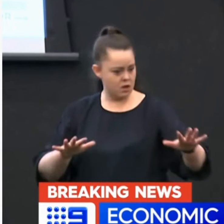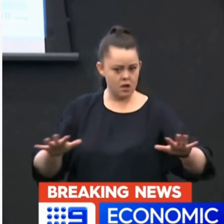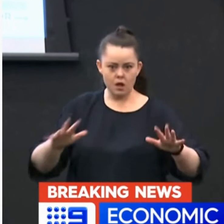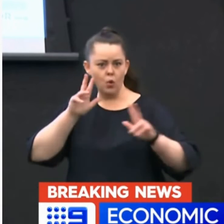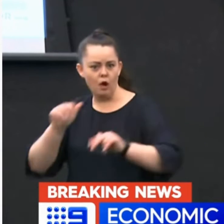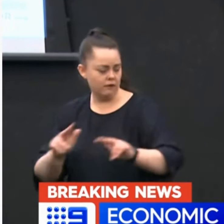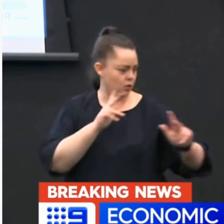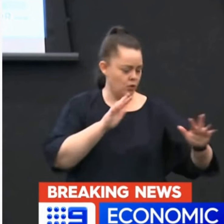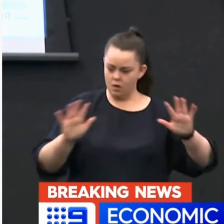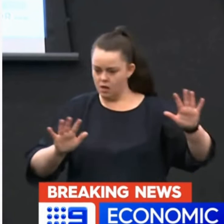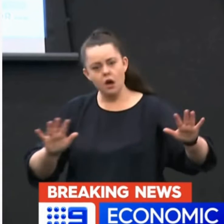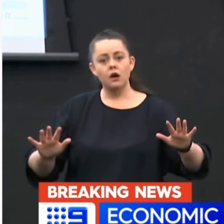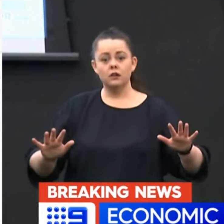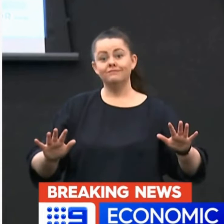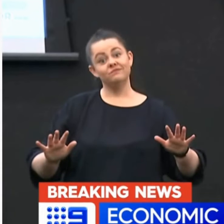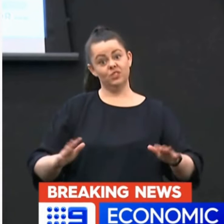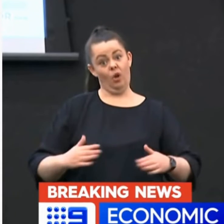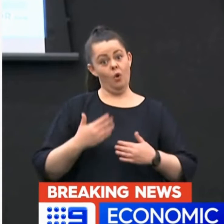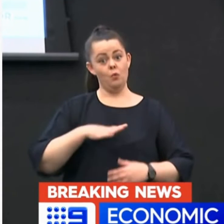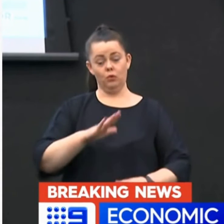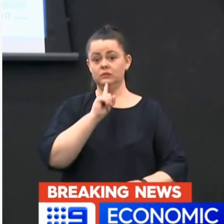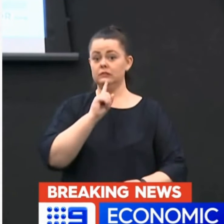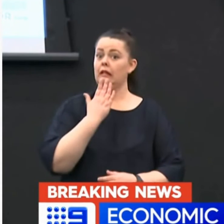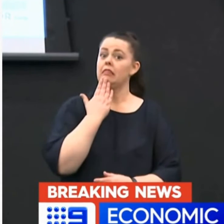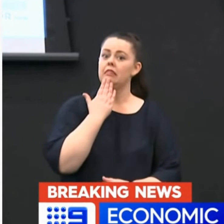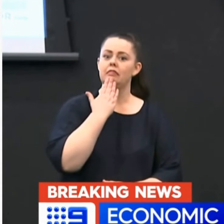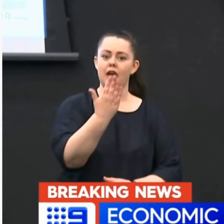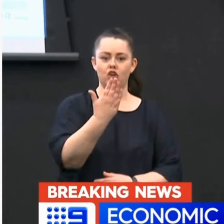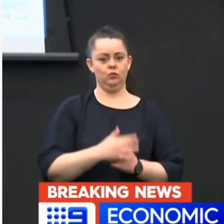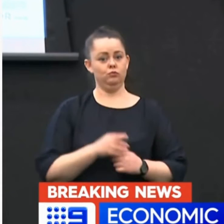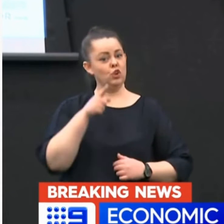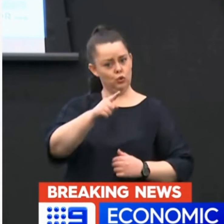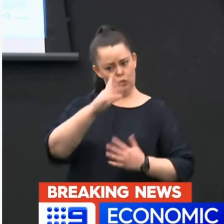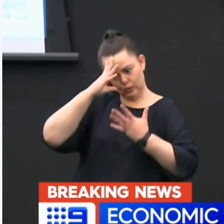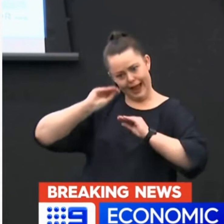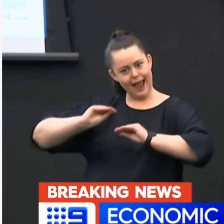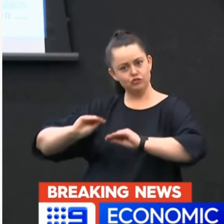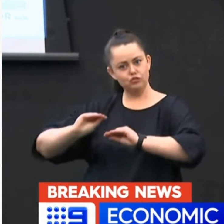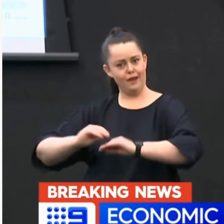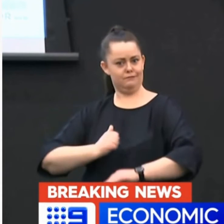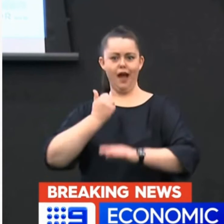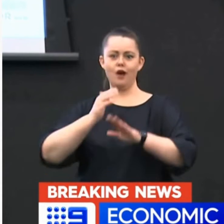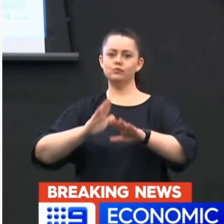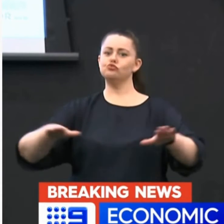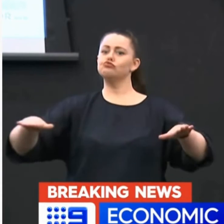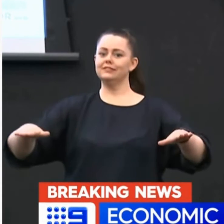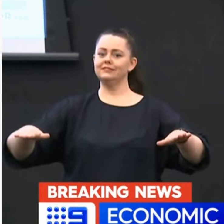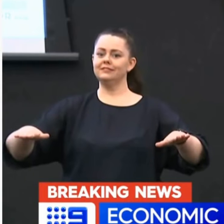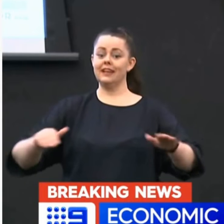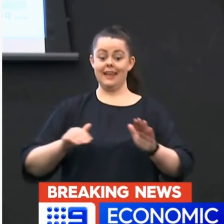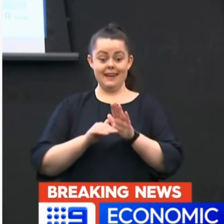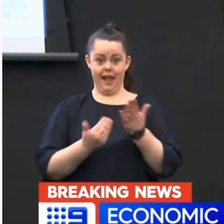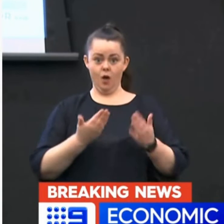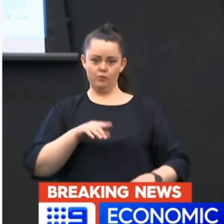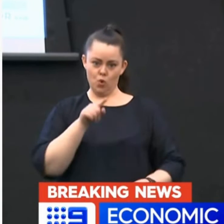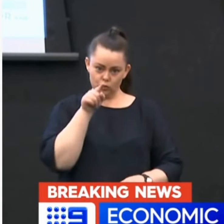a great deal of gratitude. You have been the educators of our children, and now we want you to help stimulate the New